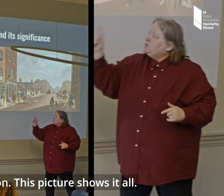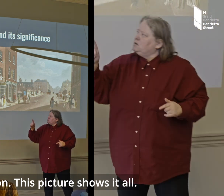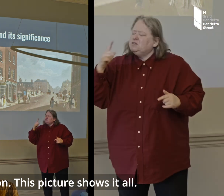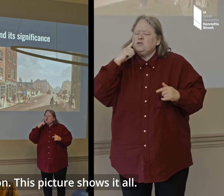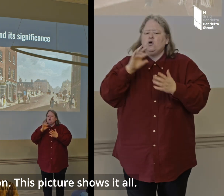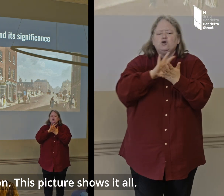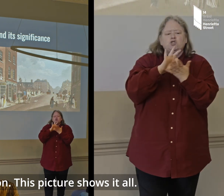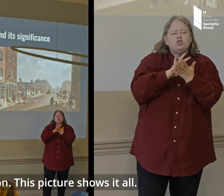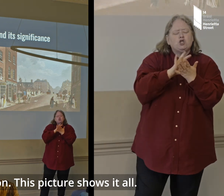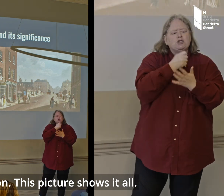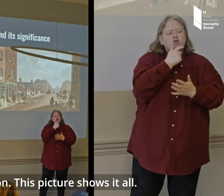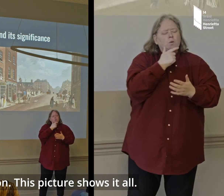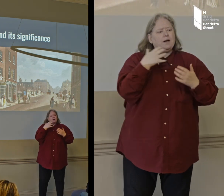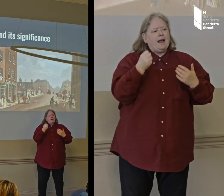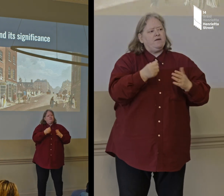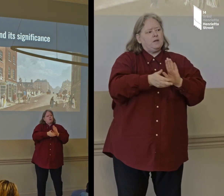all.